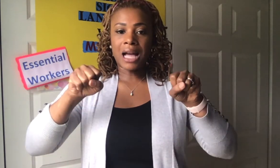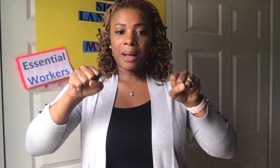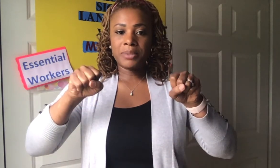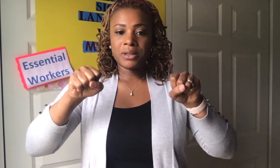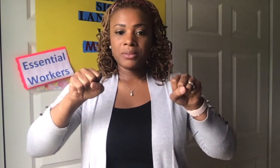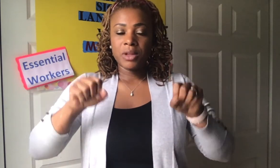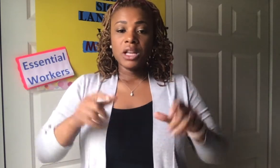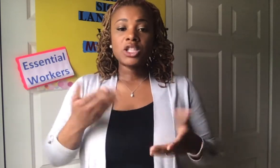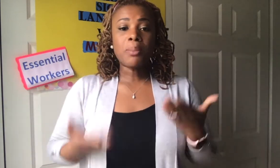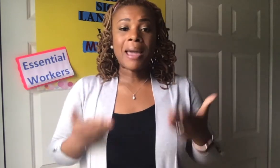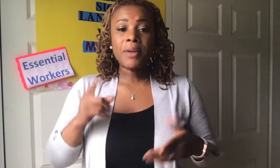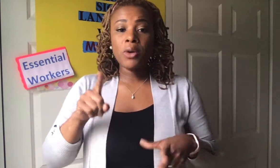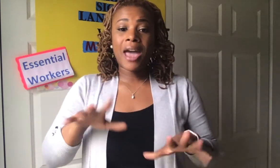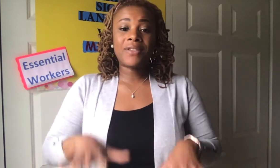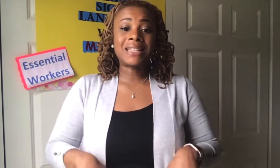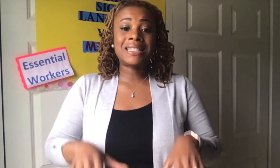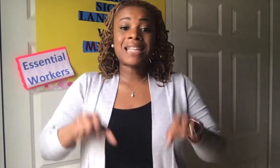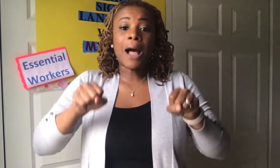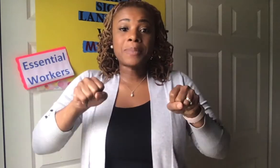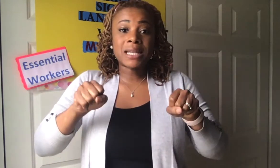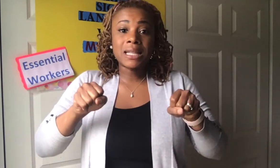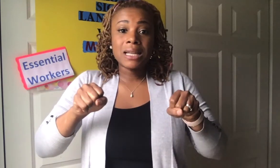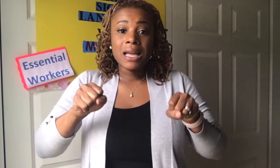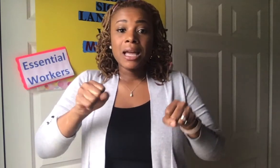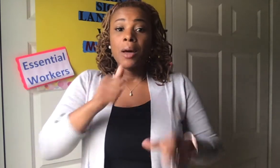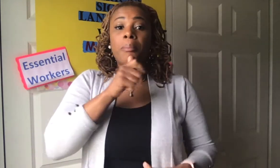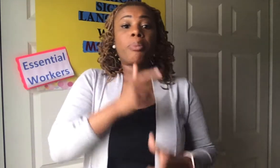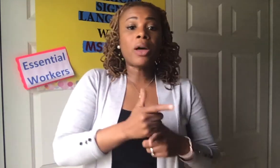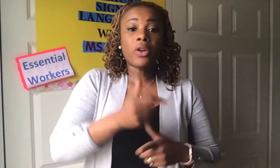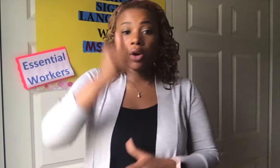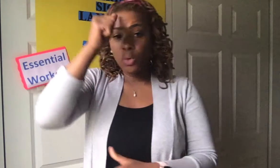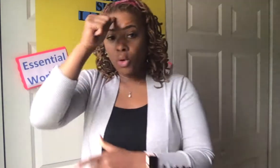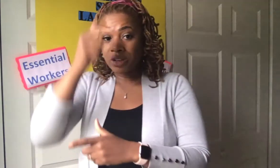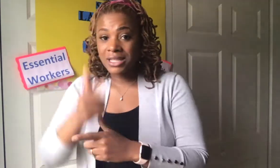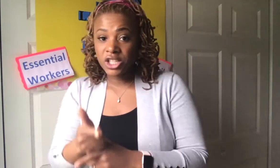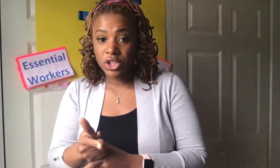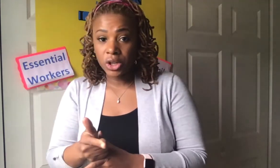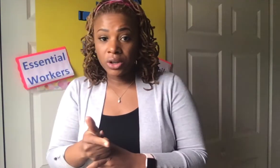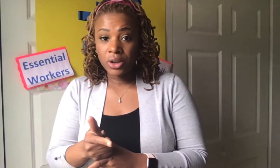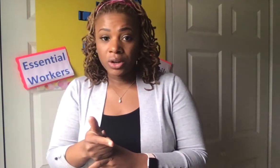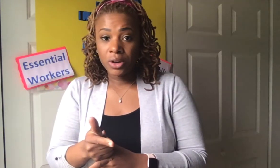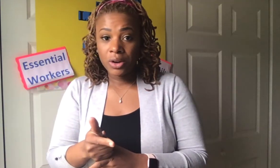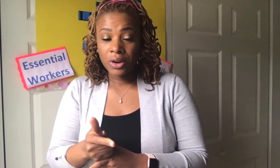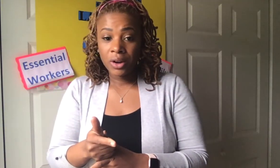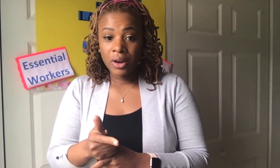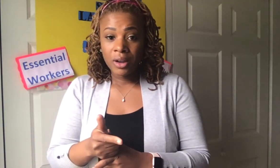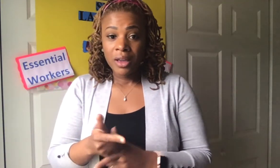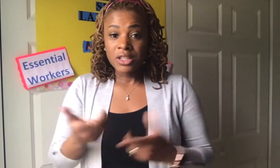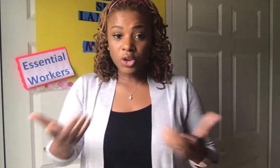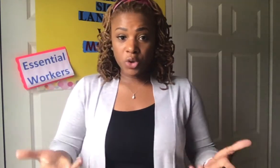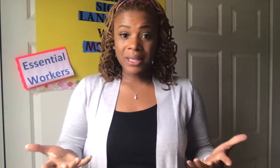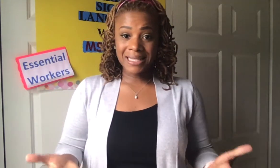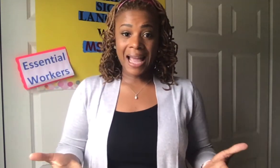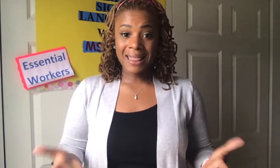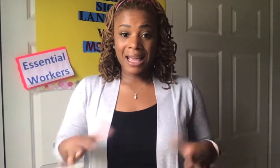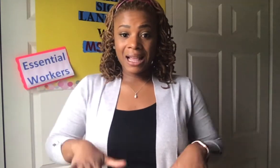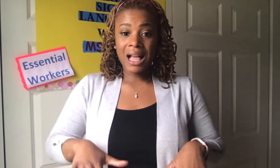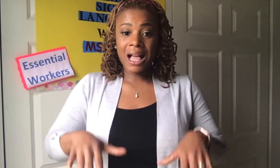adopt. So maybe you have an adopted brother or sister, so you can sign that,